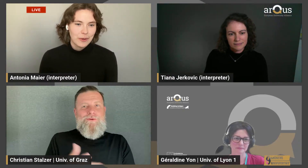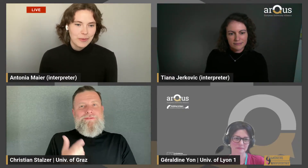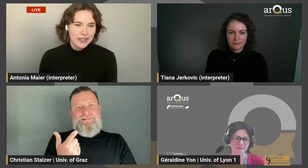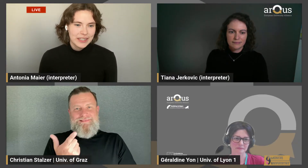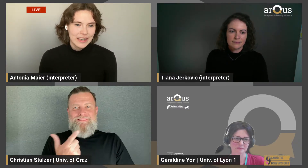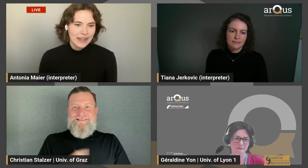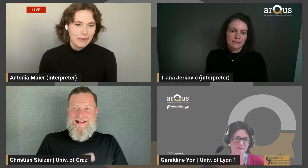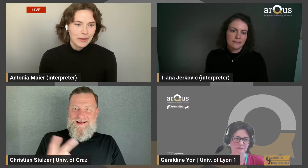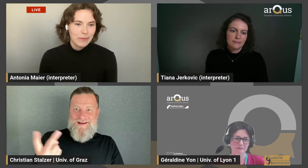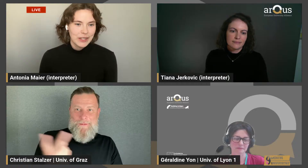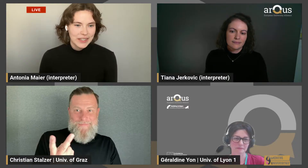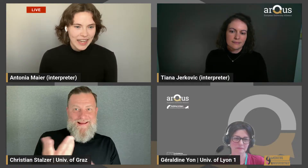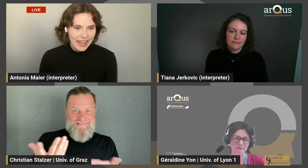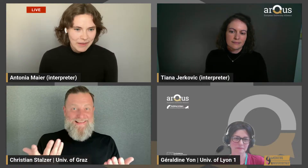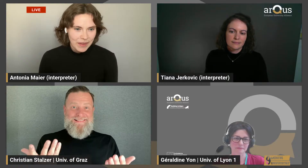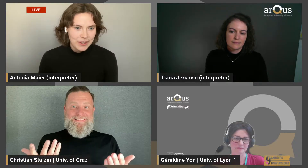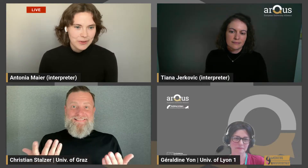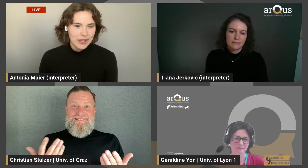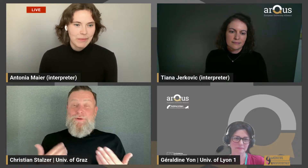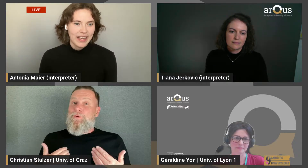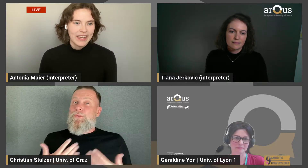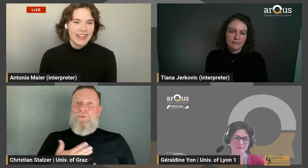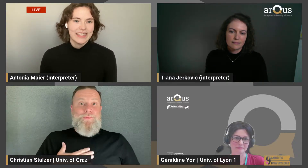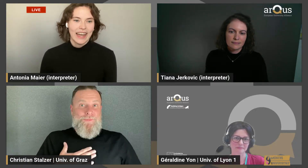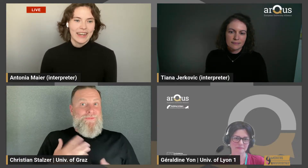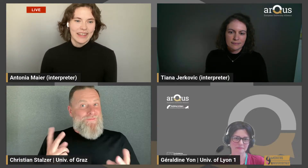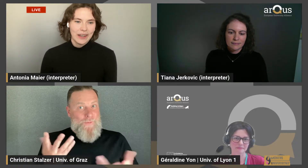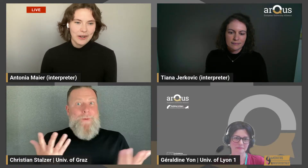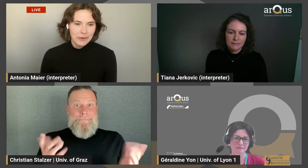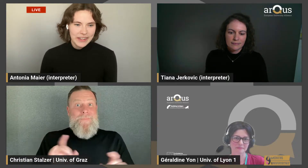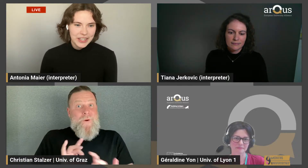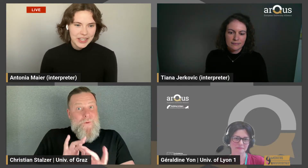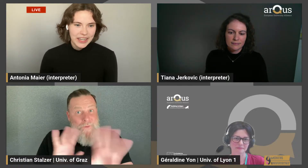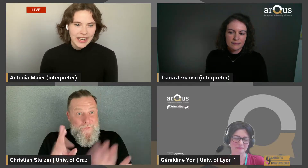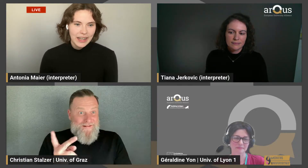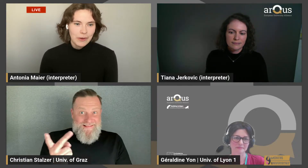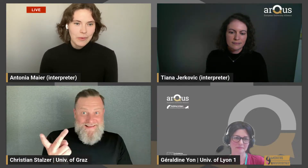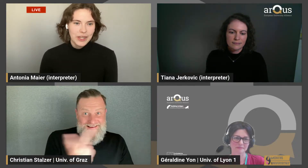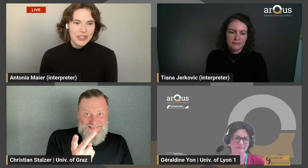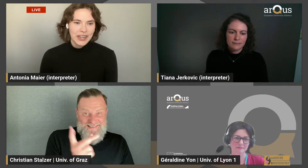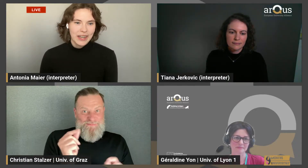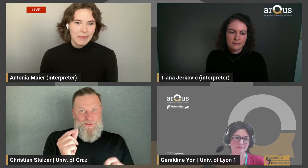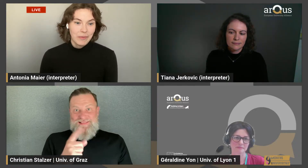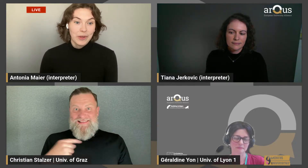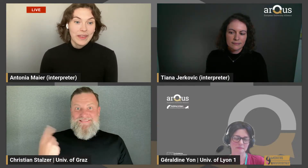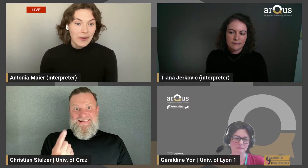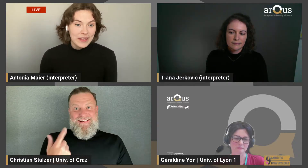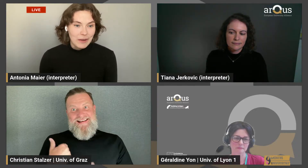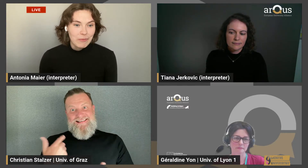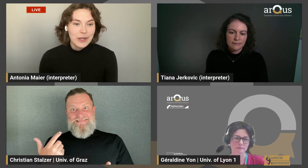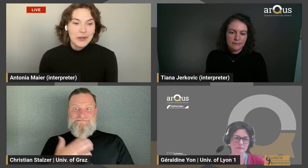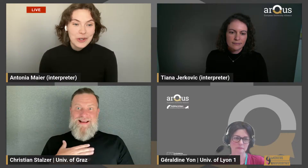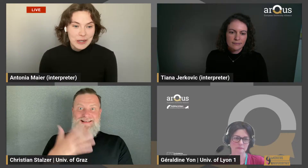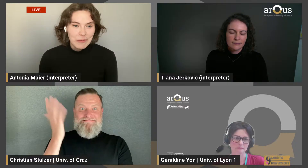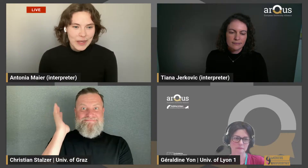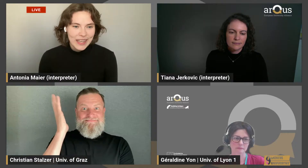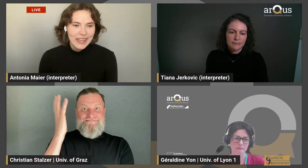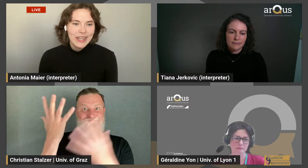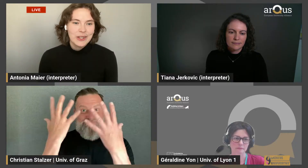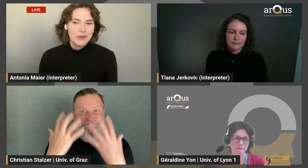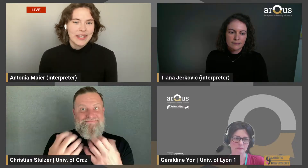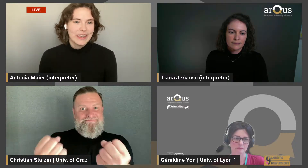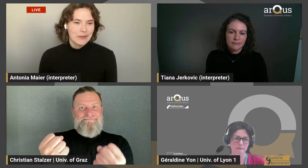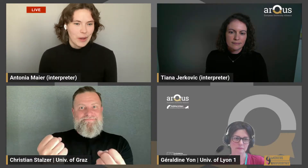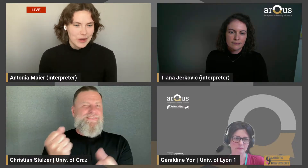2 interpreters with me today, Antonia Meyer and Tiana Jerkovic, which without them we couldn't